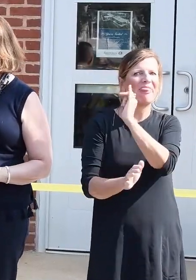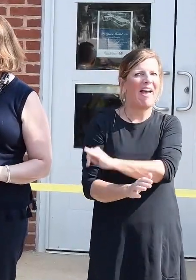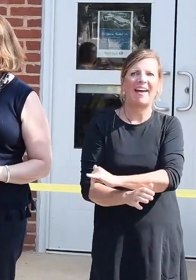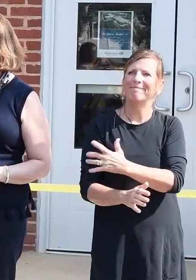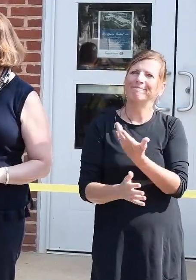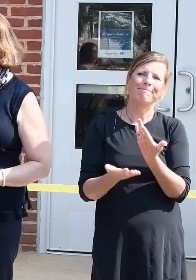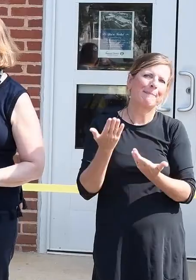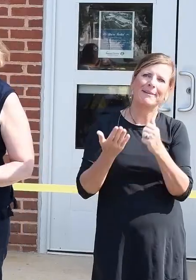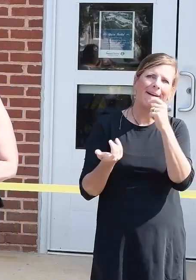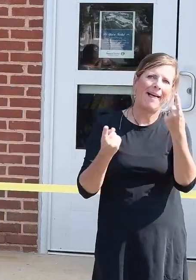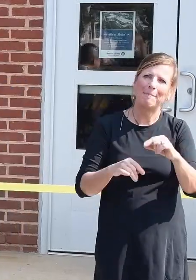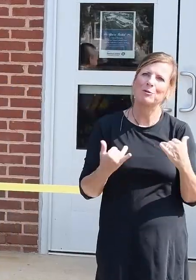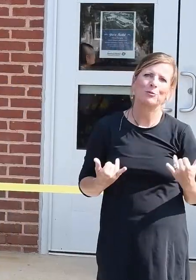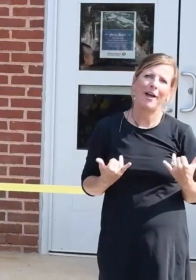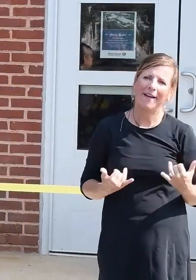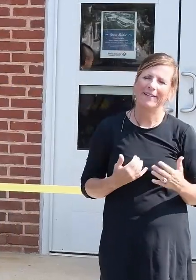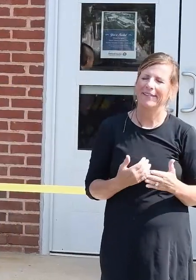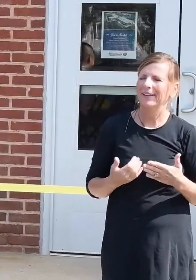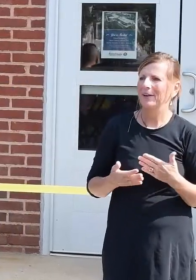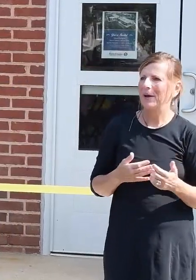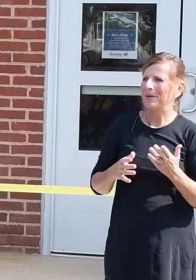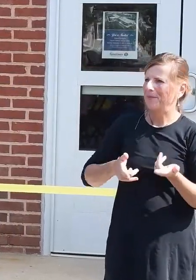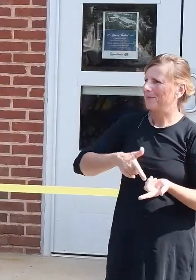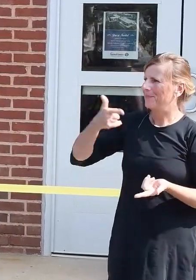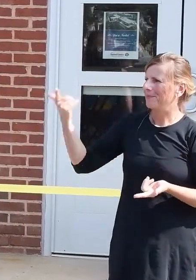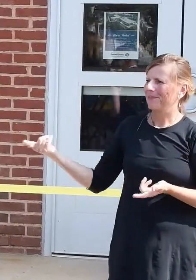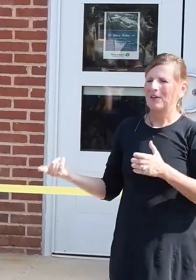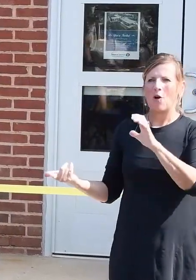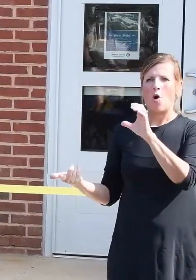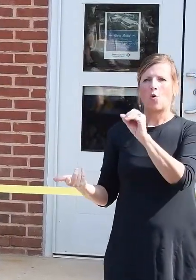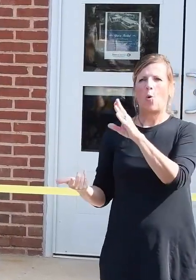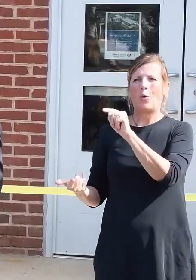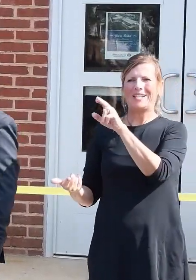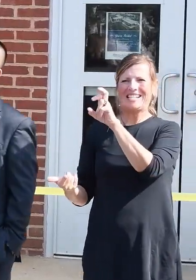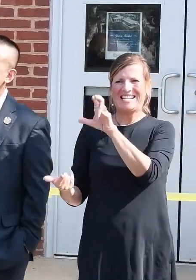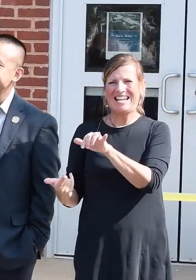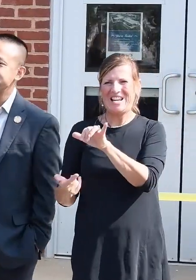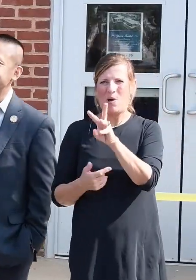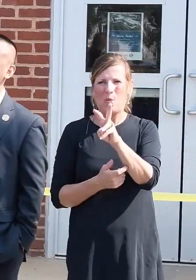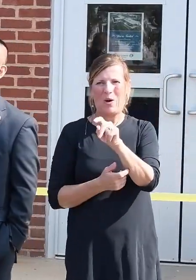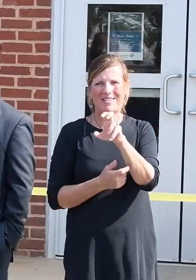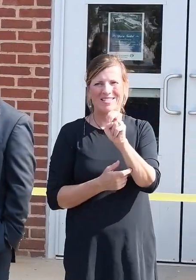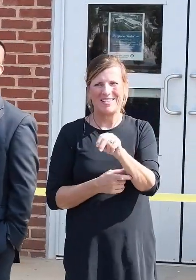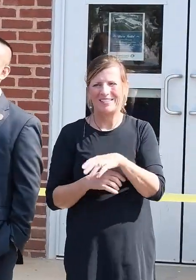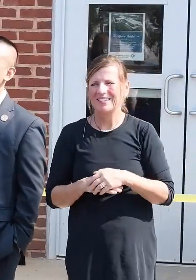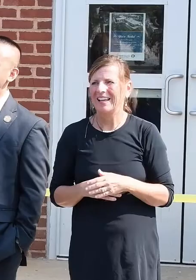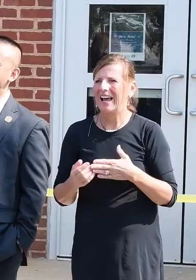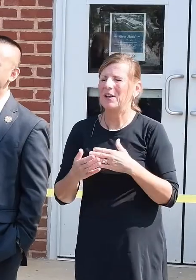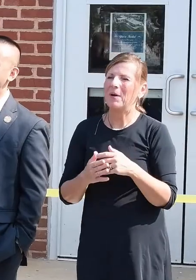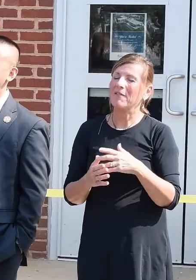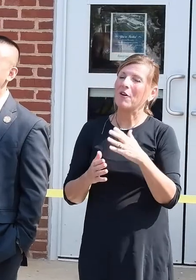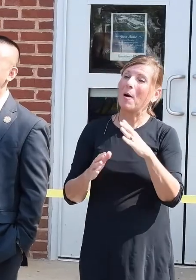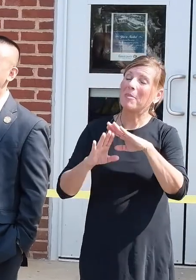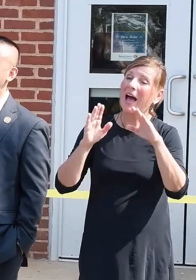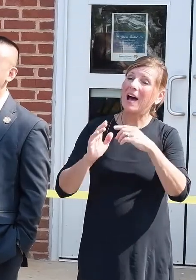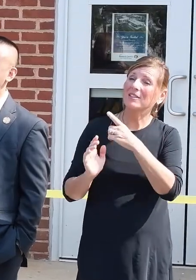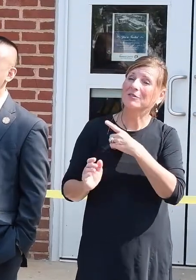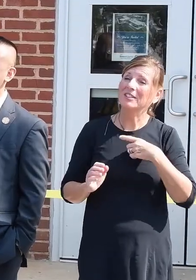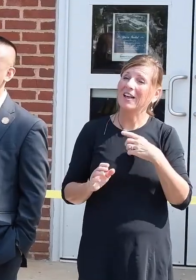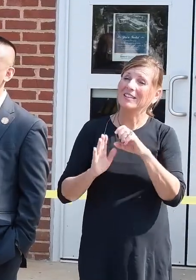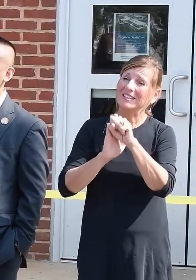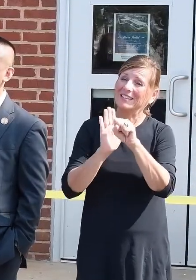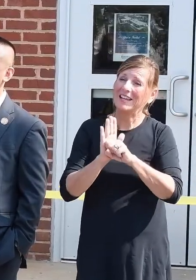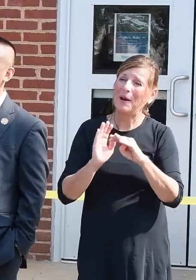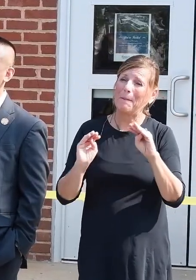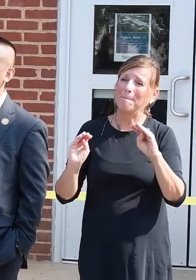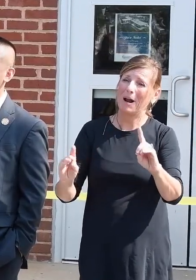Let me turn over to my House Chair colleague, Delegate Courtney Watson. Good morning, and on behalf of the House of Delegates in the state of Maryland, we